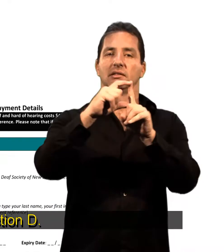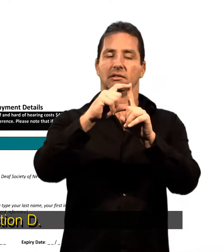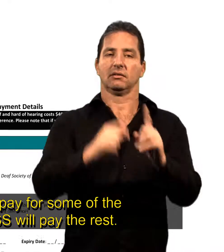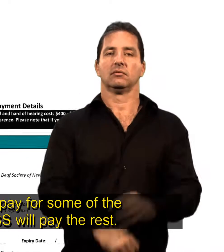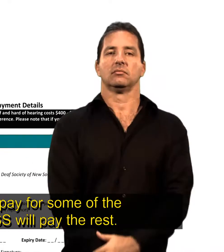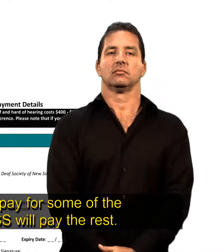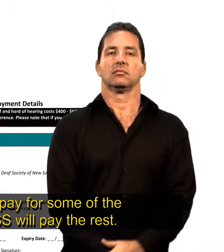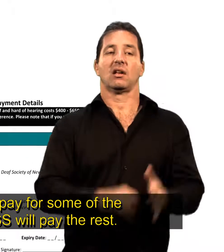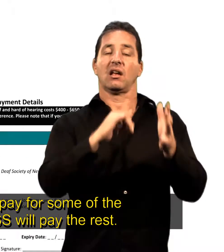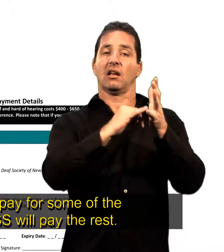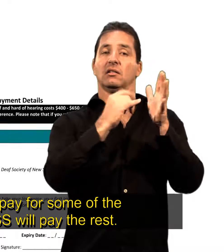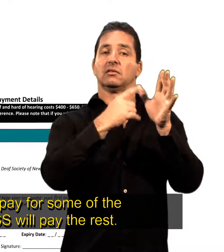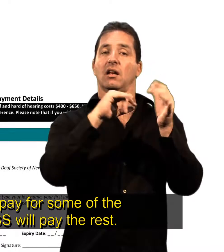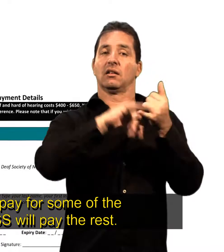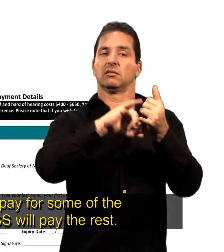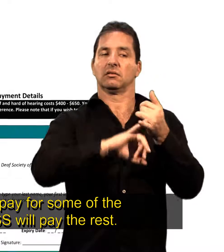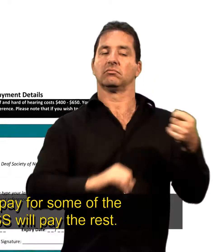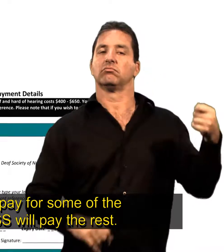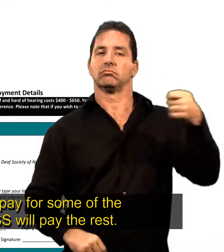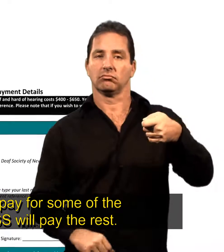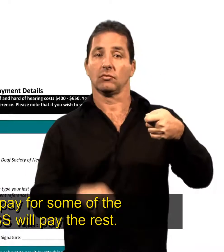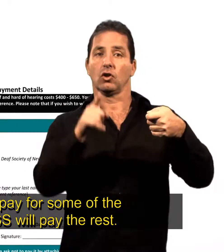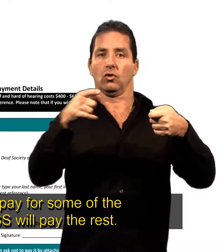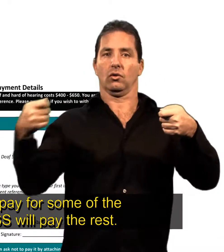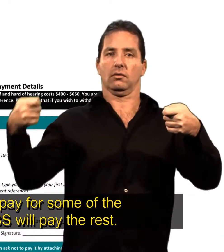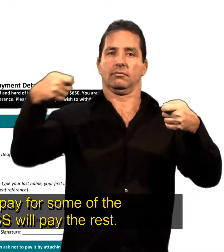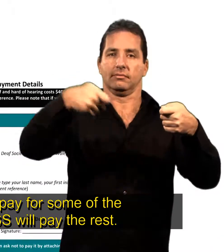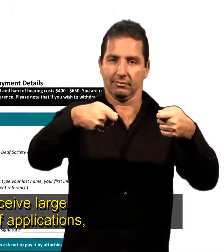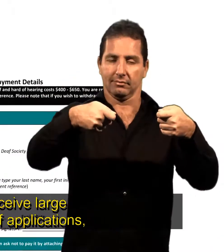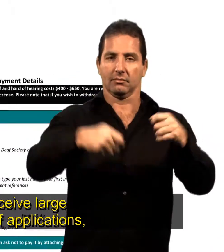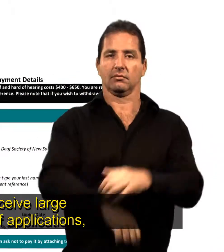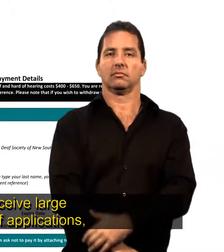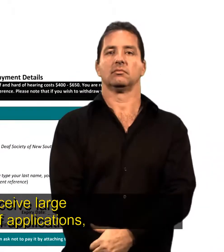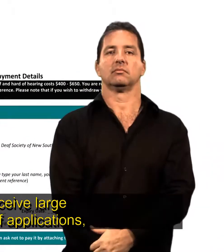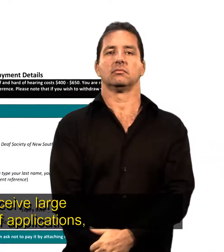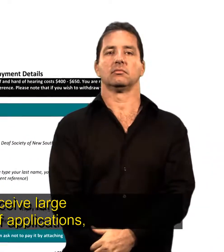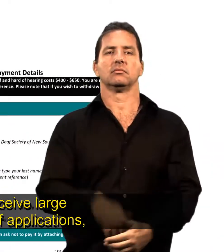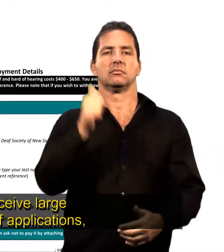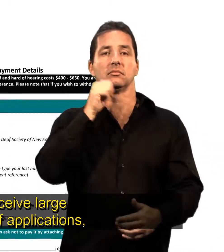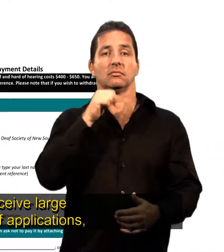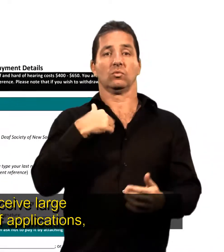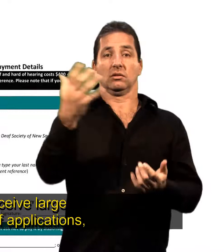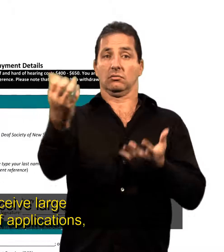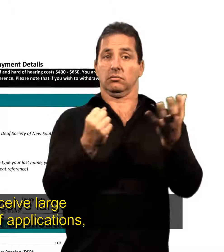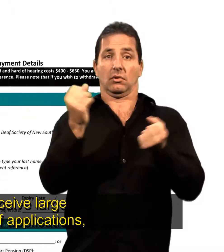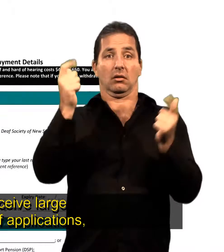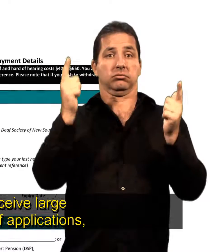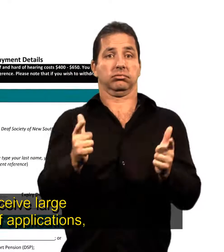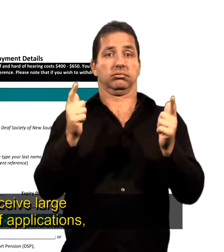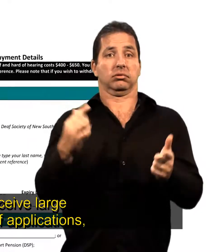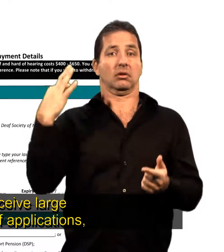Section D. You will need to pay for some of the alarm cost. SASS will pay the rest. If we receive large